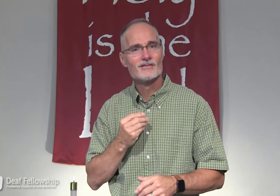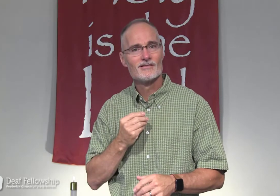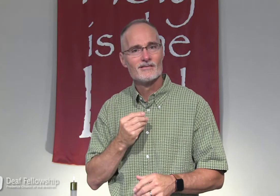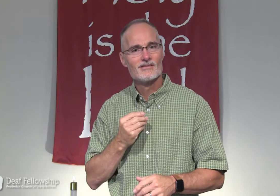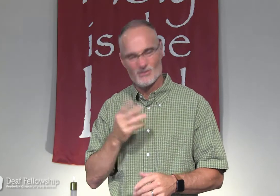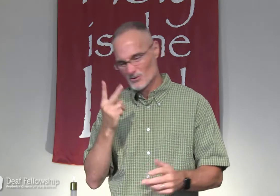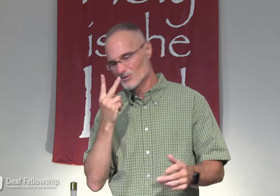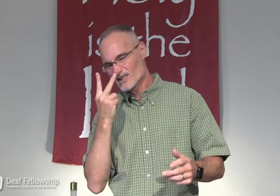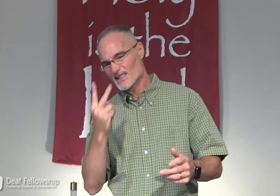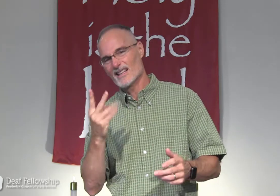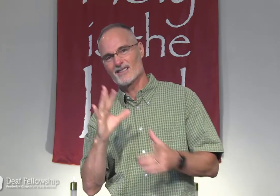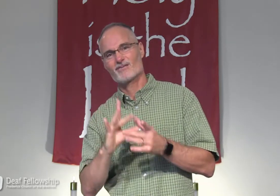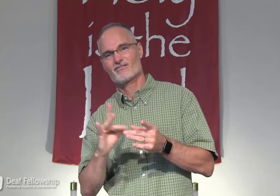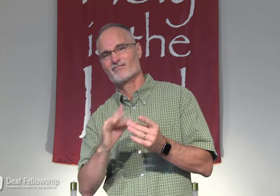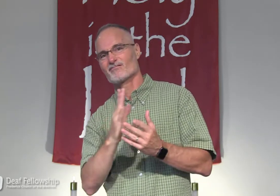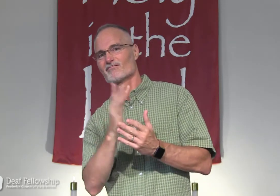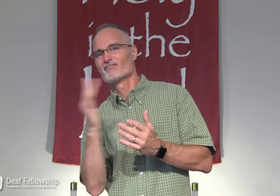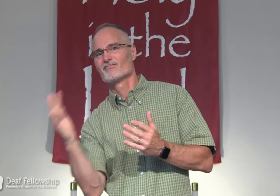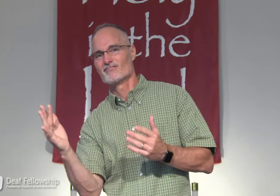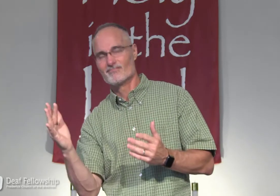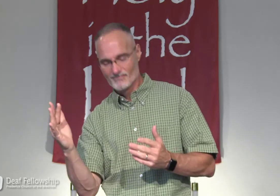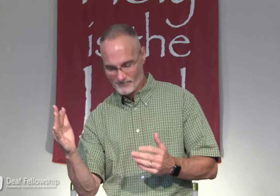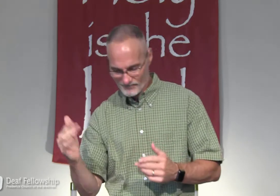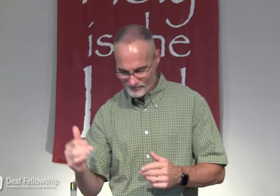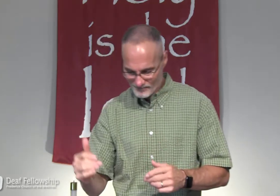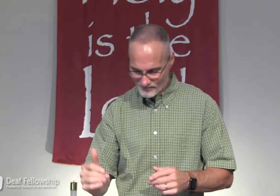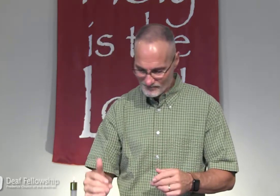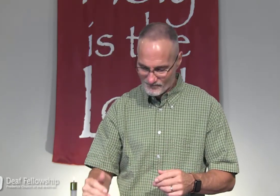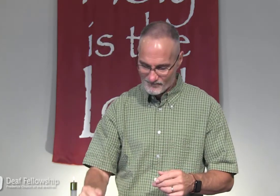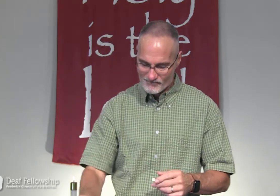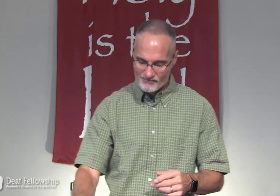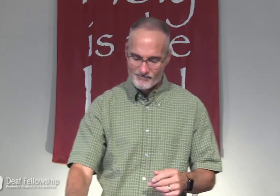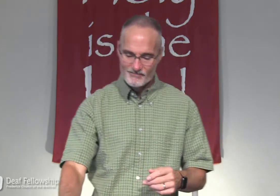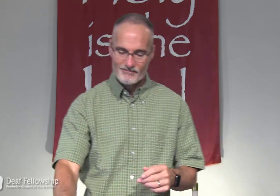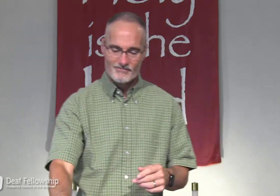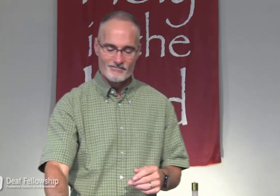Peter refused to eat with certain Christians because they weren't Jewish. We'll see that later on.